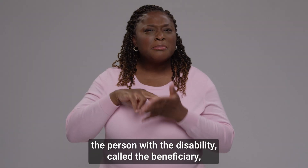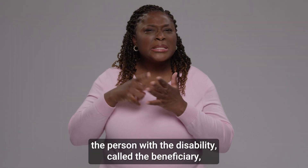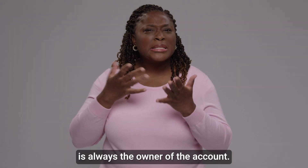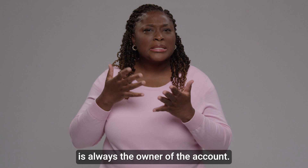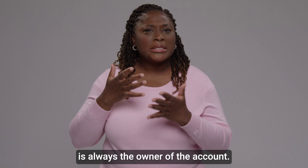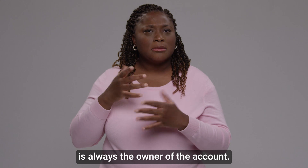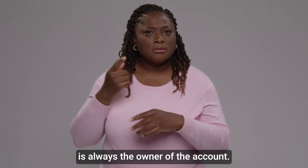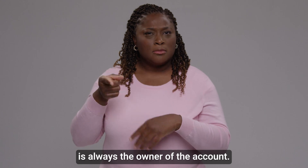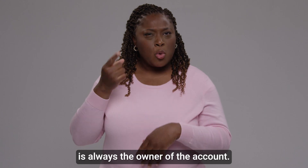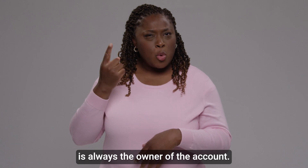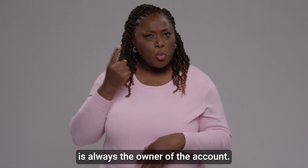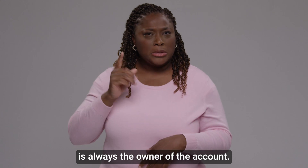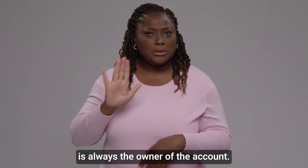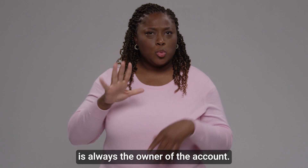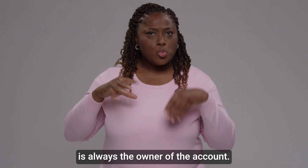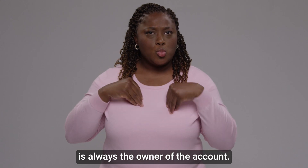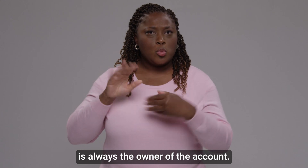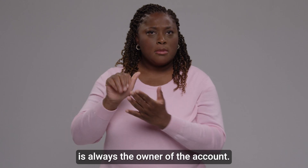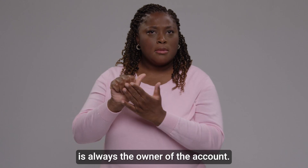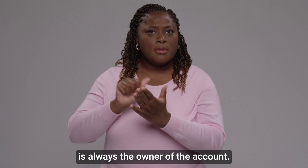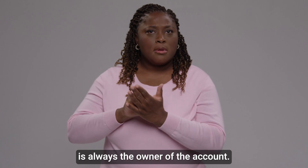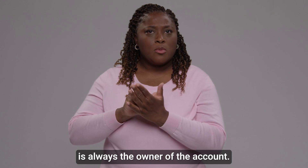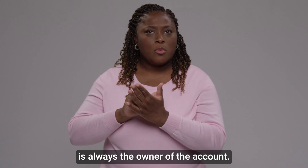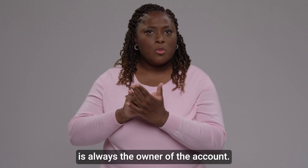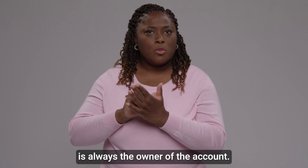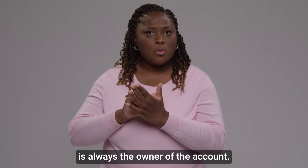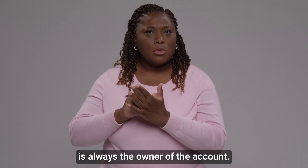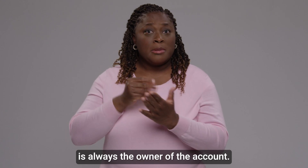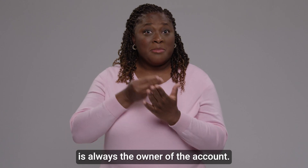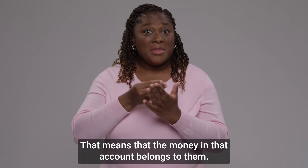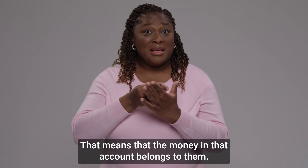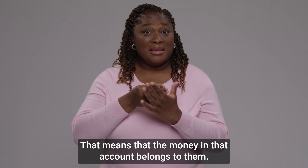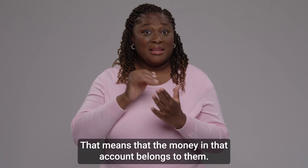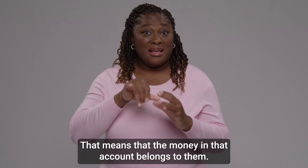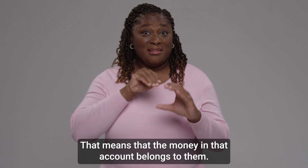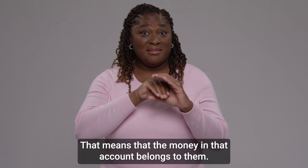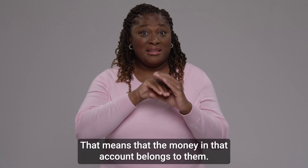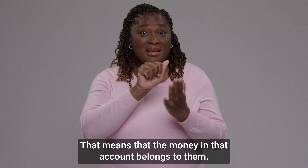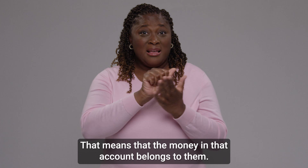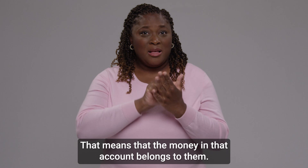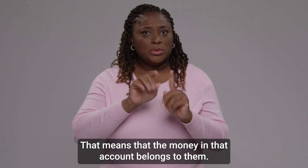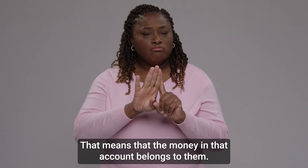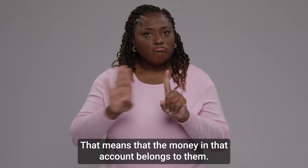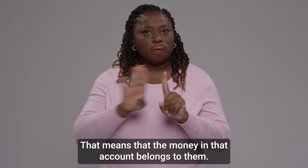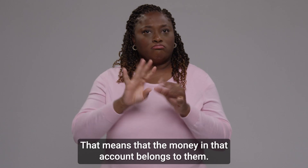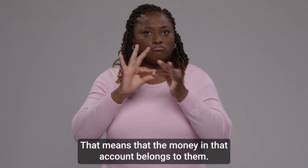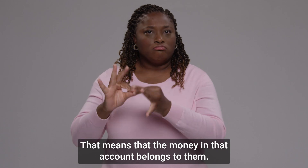is always the owner of the account. That means that the money in that account